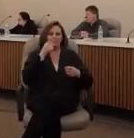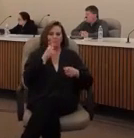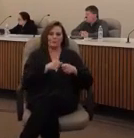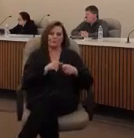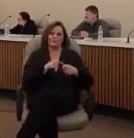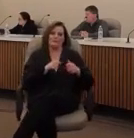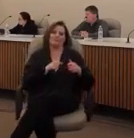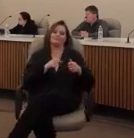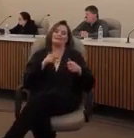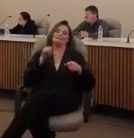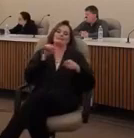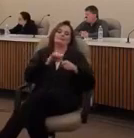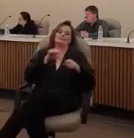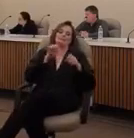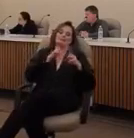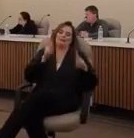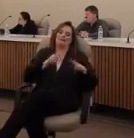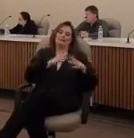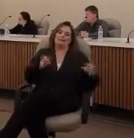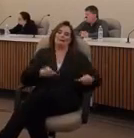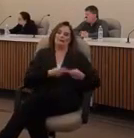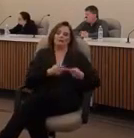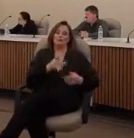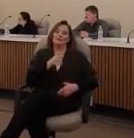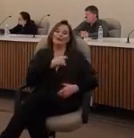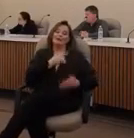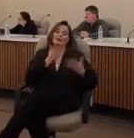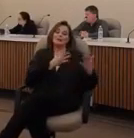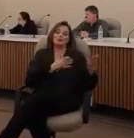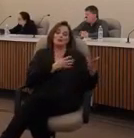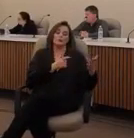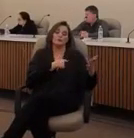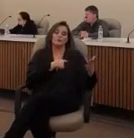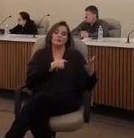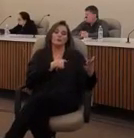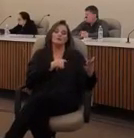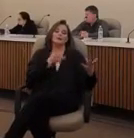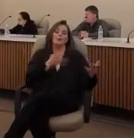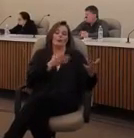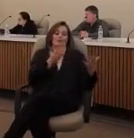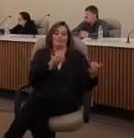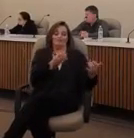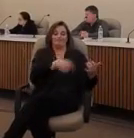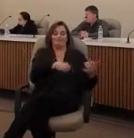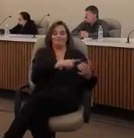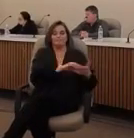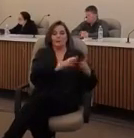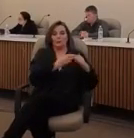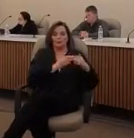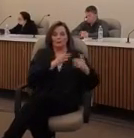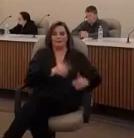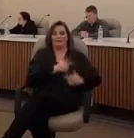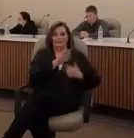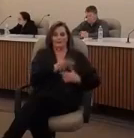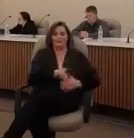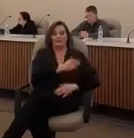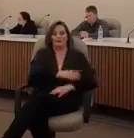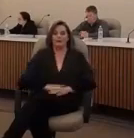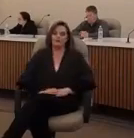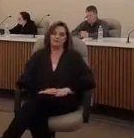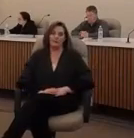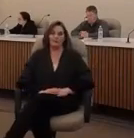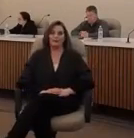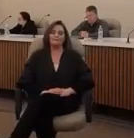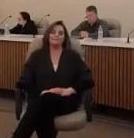who they serve. It is not a traffic generator. If anything, we're reducing the traffic. We're going to improve the traffic safety by improving the curb